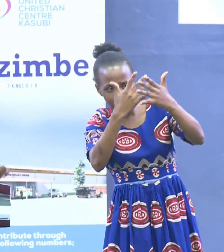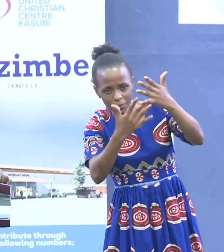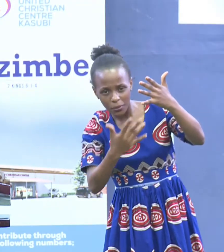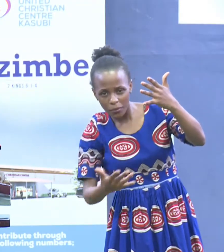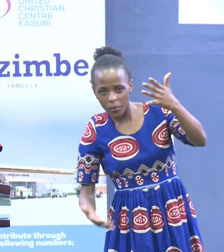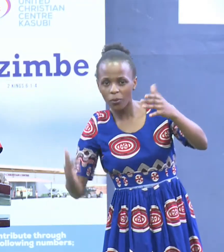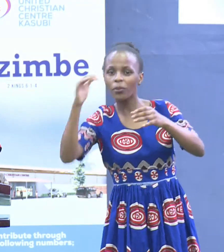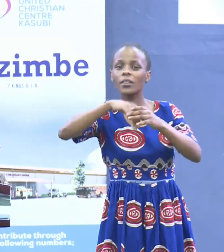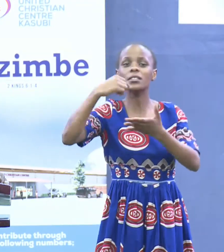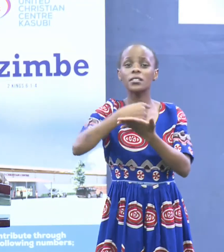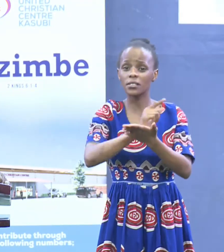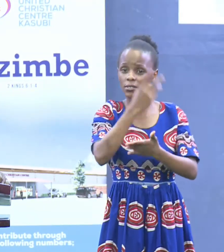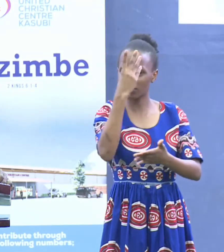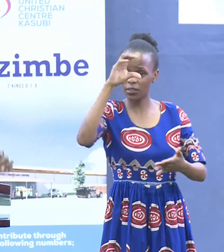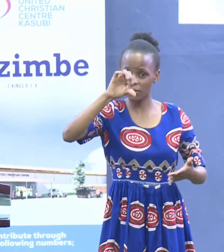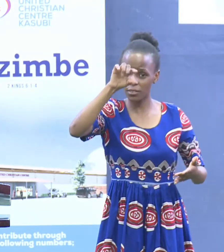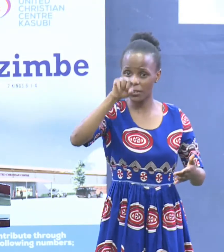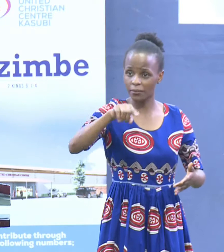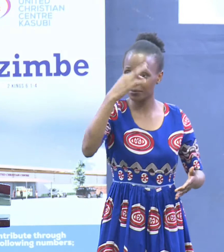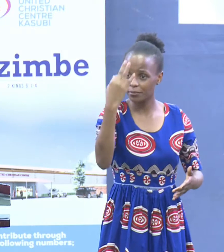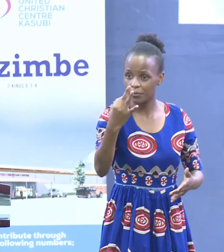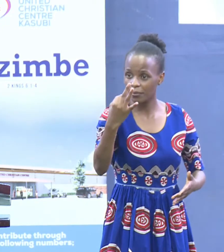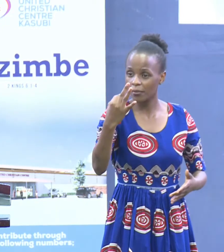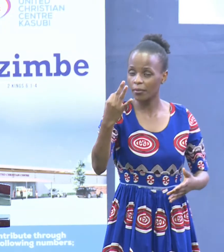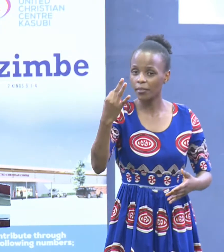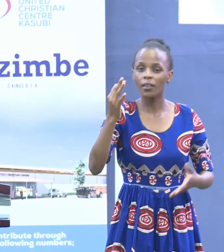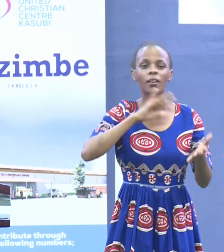means, all the words in Genesis 49 verse